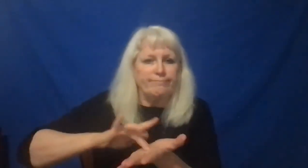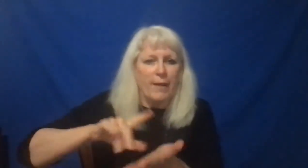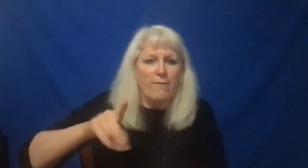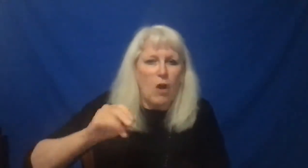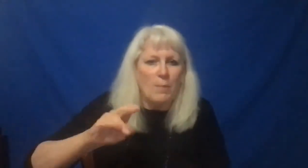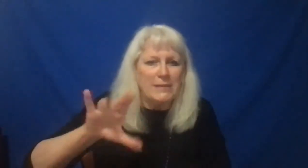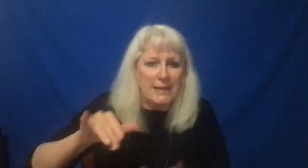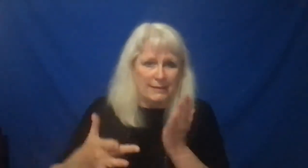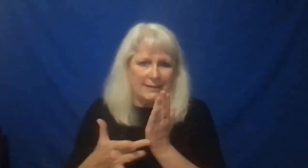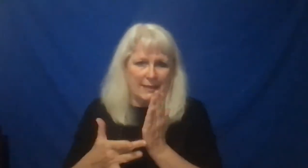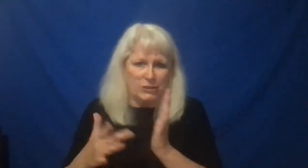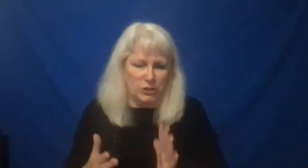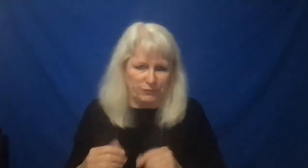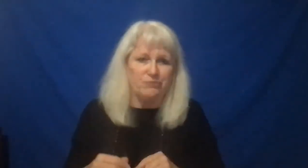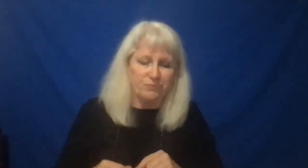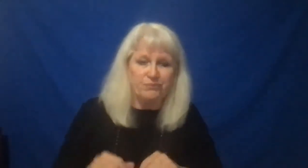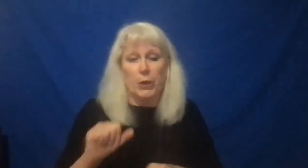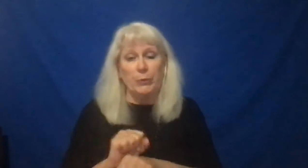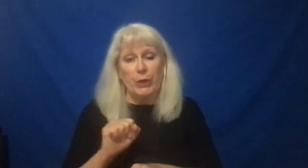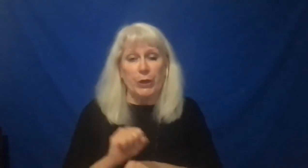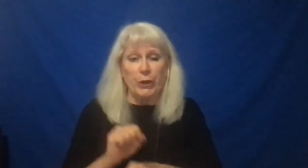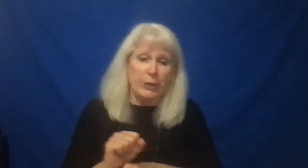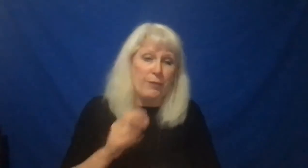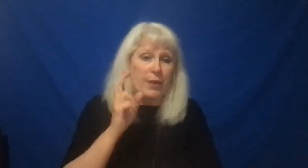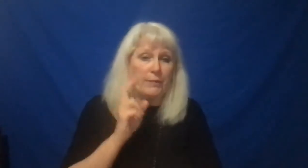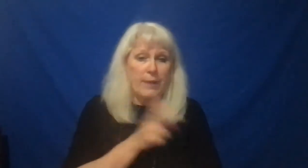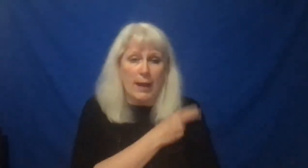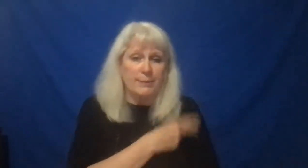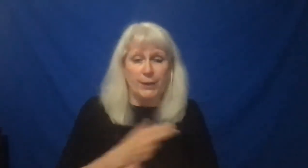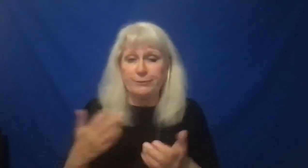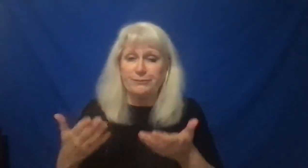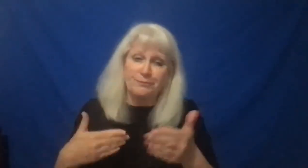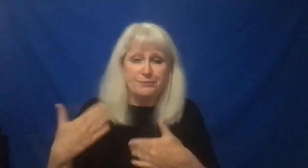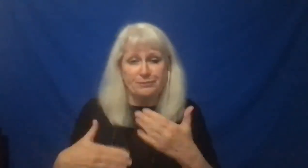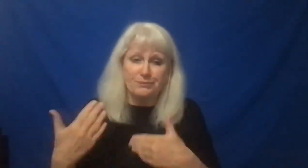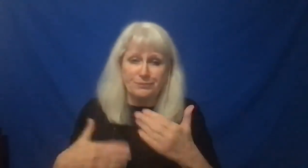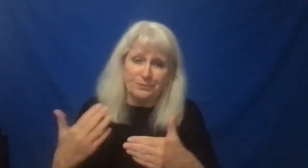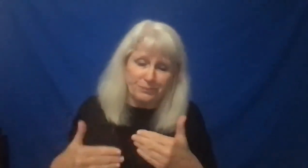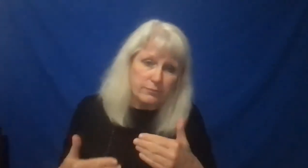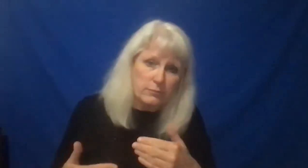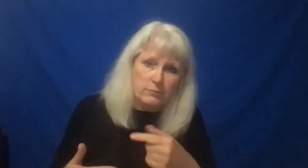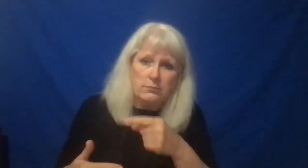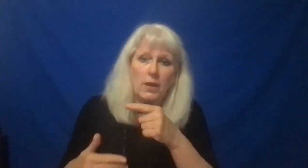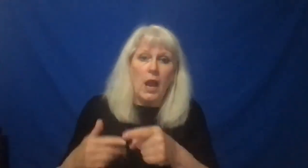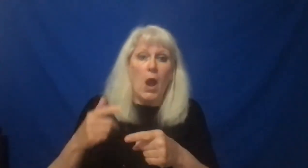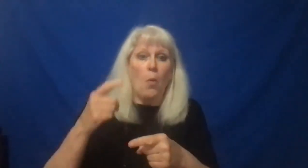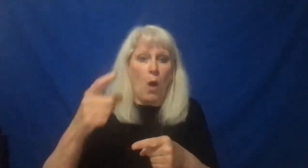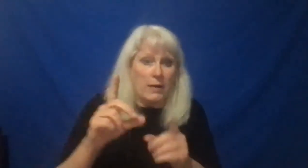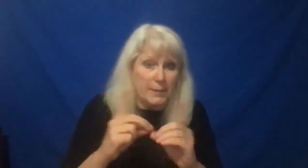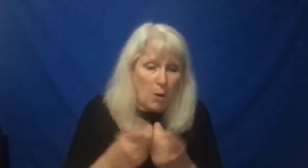Hospital. And one of the major departments that we had at St. Vincent's was Rosary Hall. Rosary Hall was